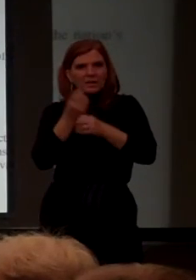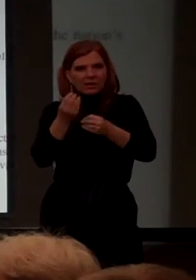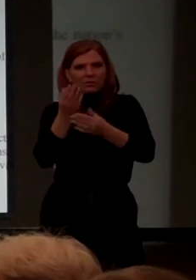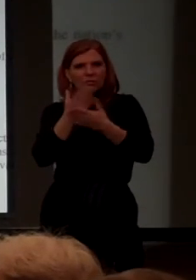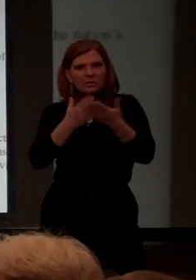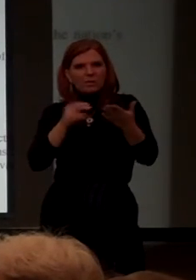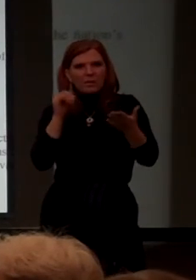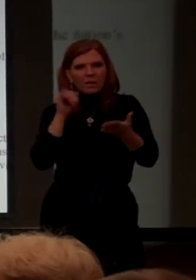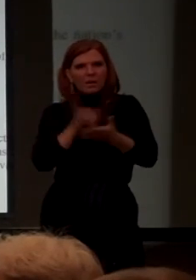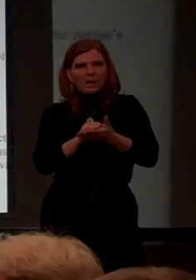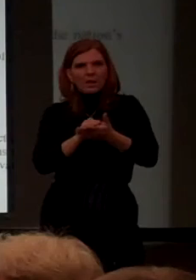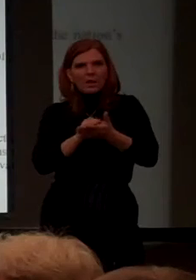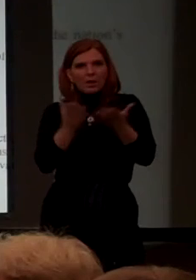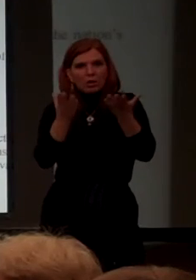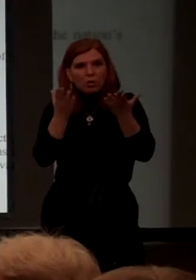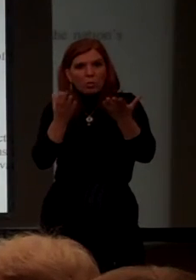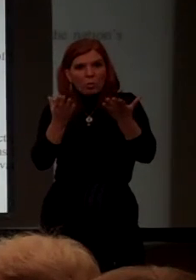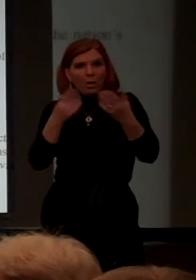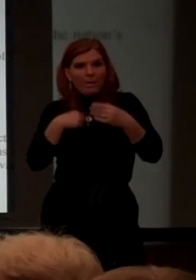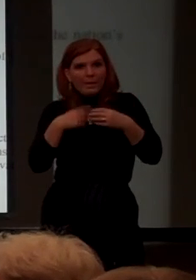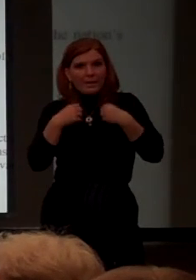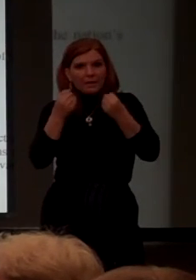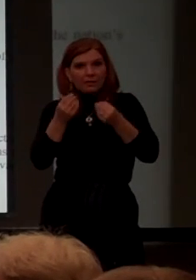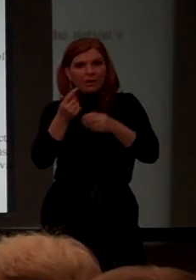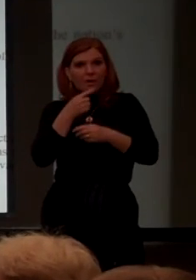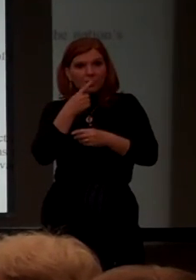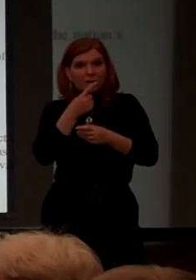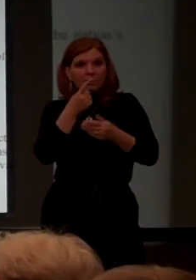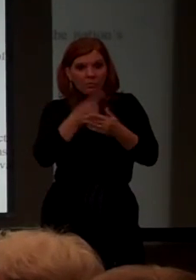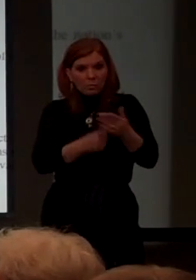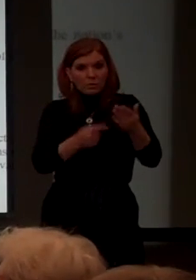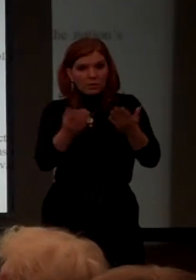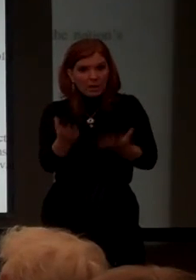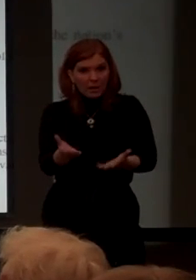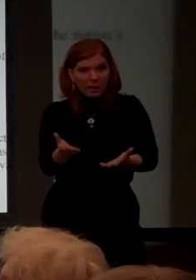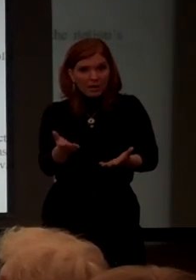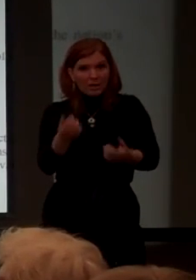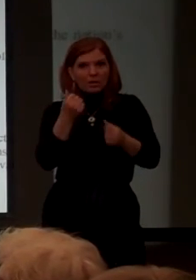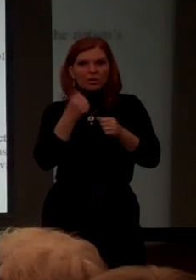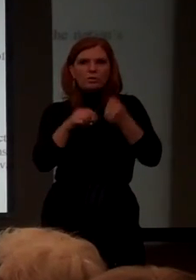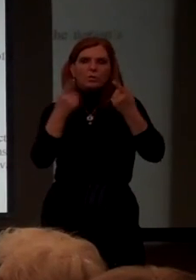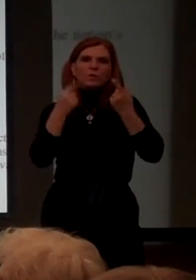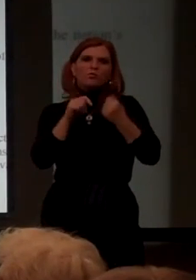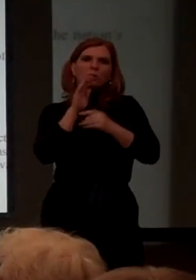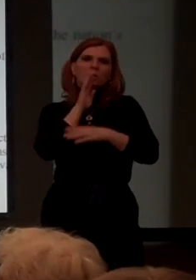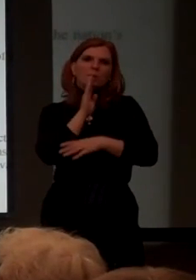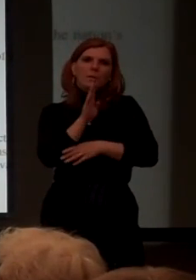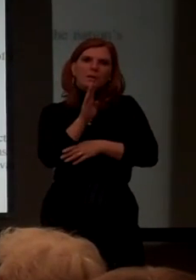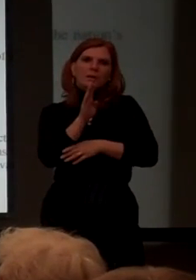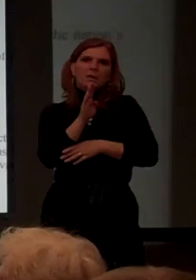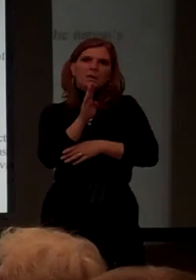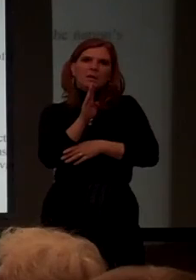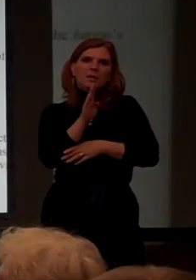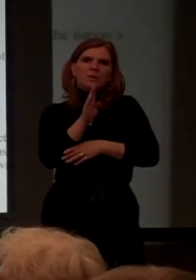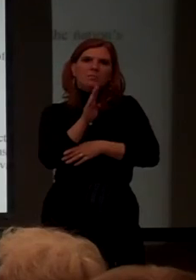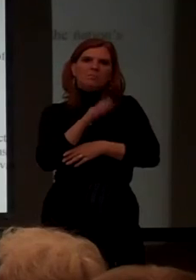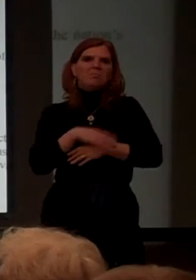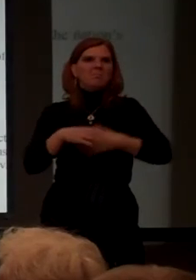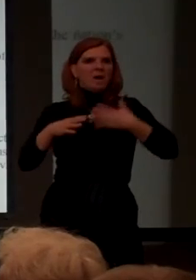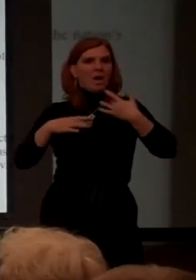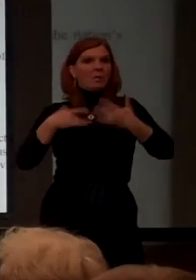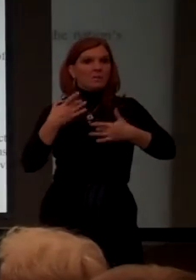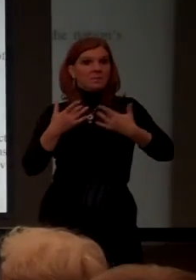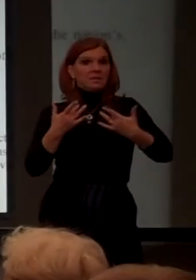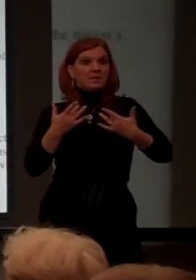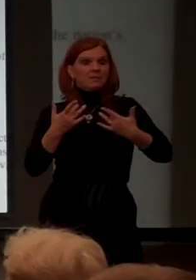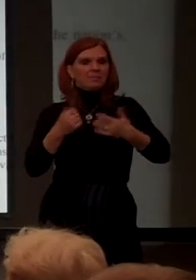something that's you want me to give you. I'm telling you what's there." So I tried to be optimistic. And the